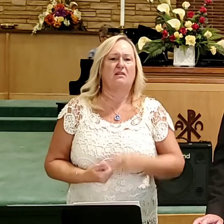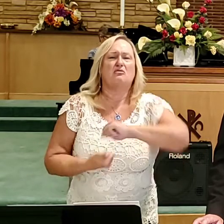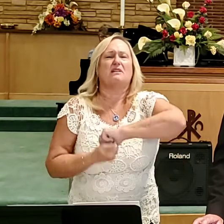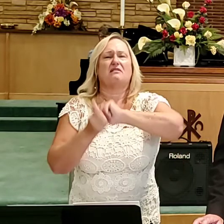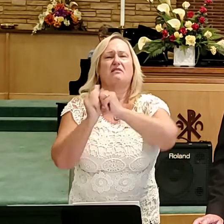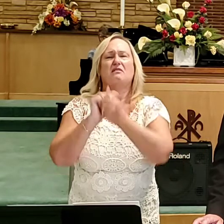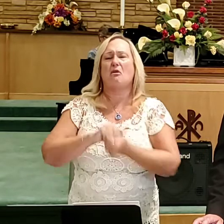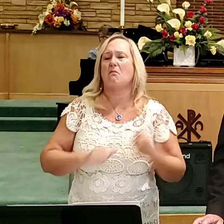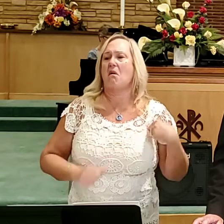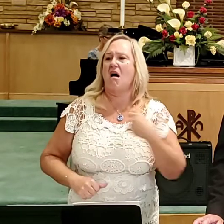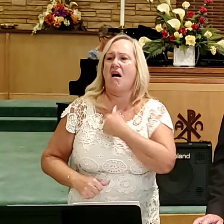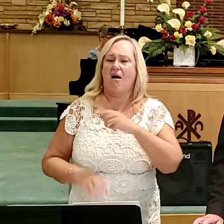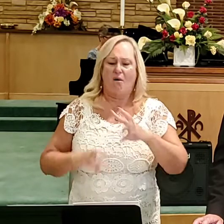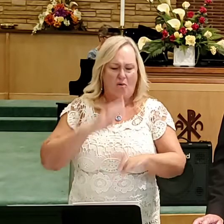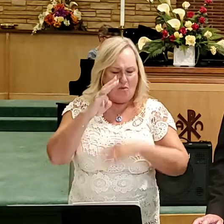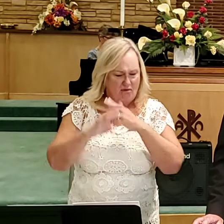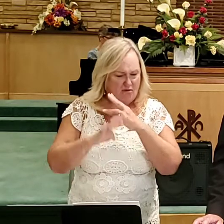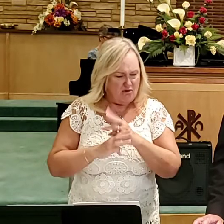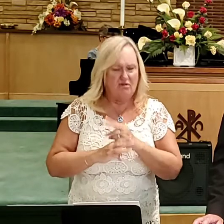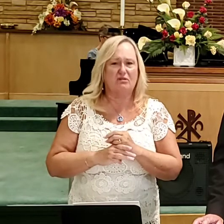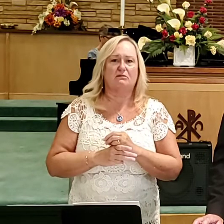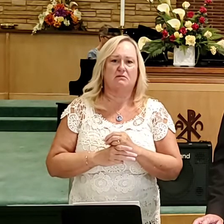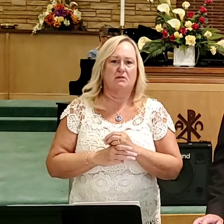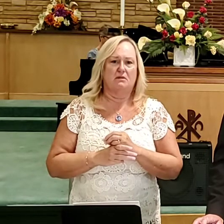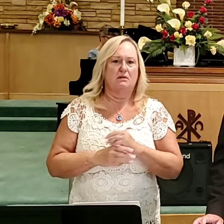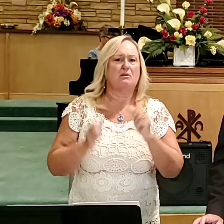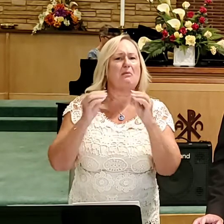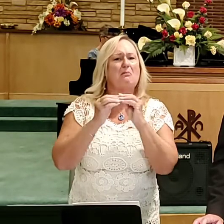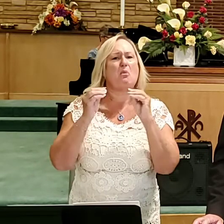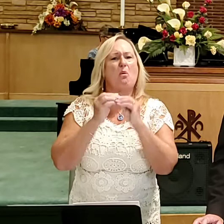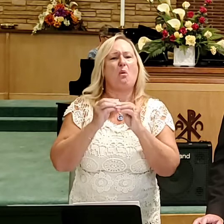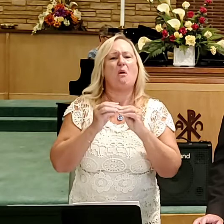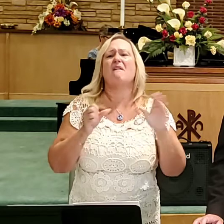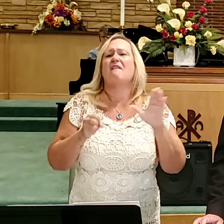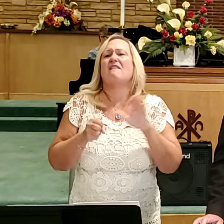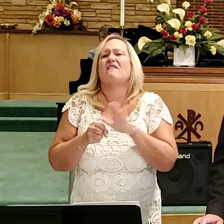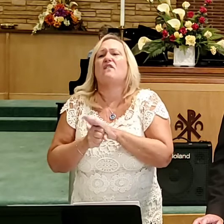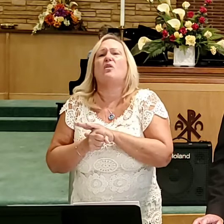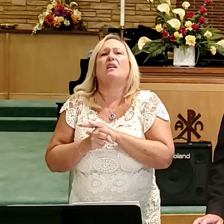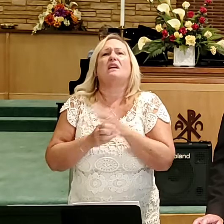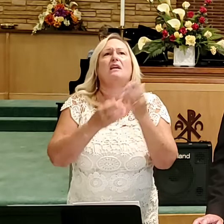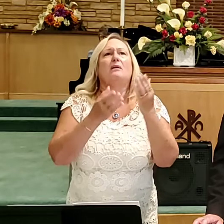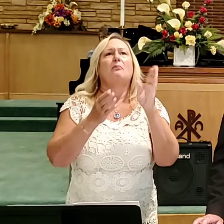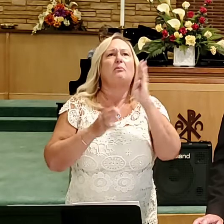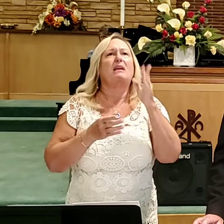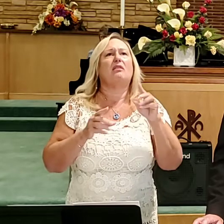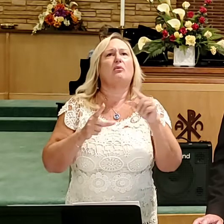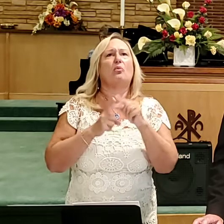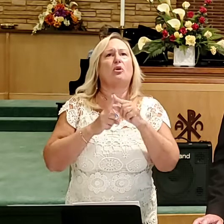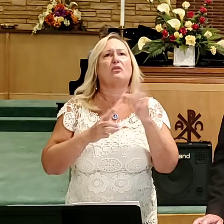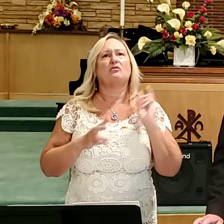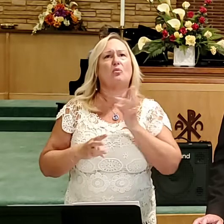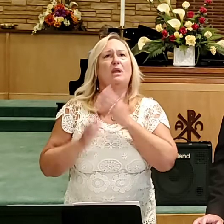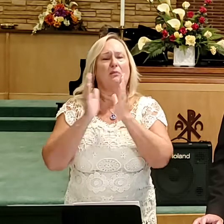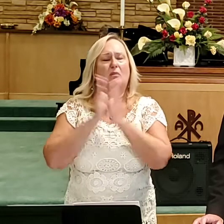and transform our world to more fully reflect the words we